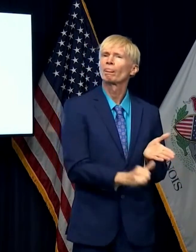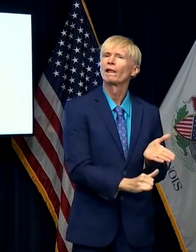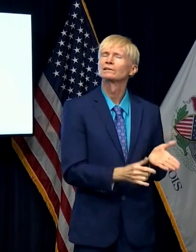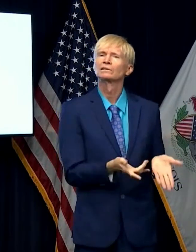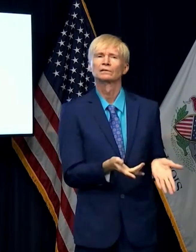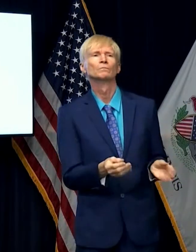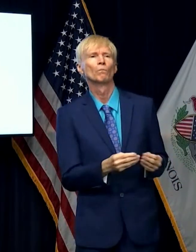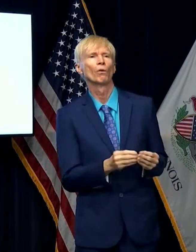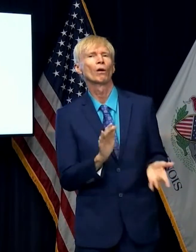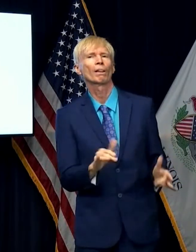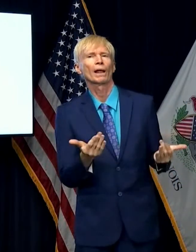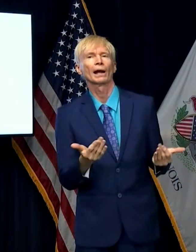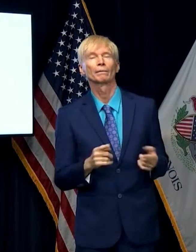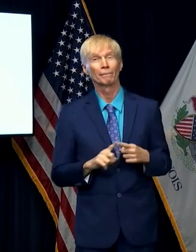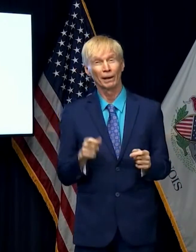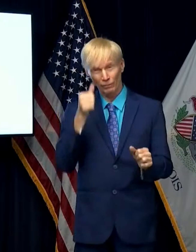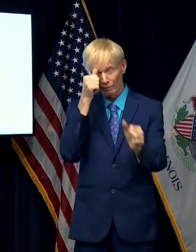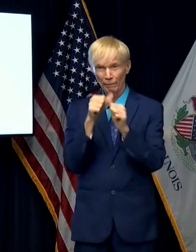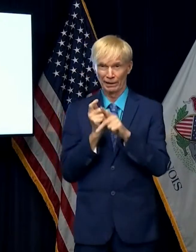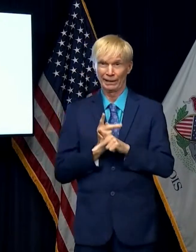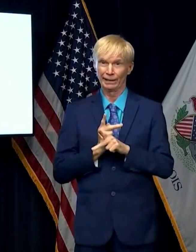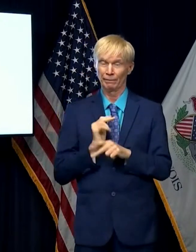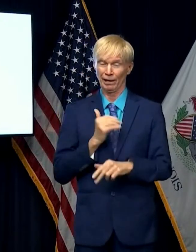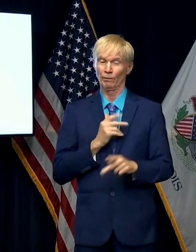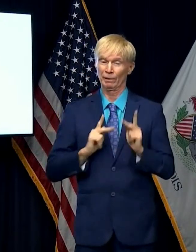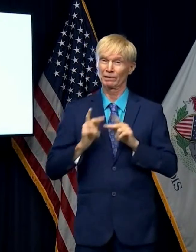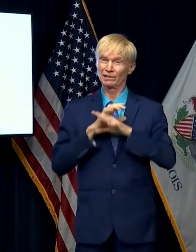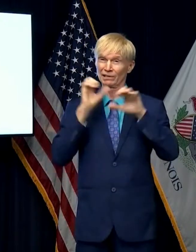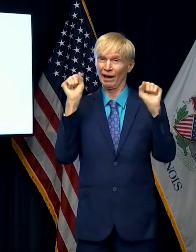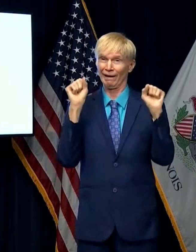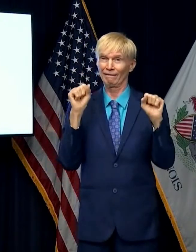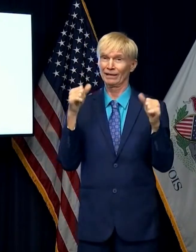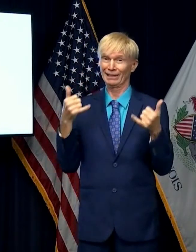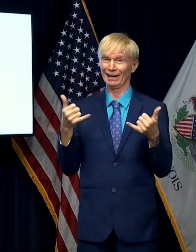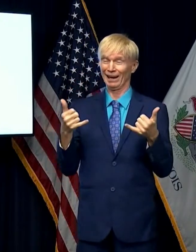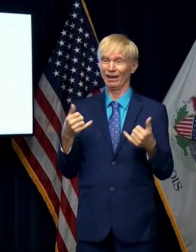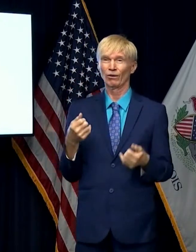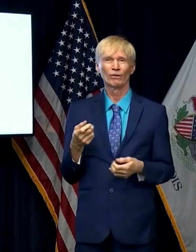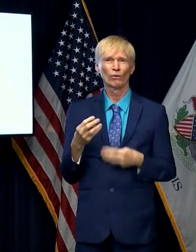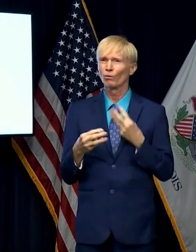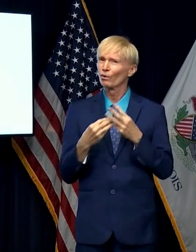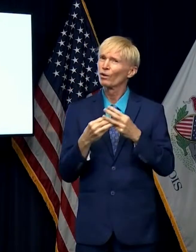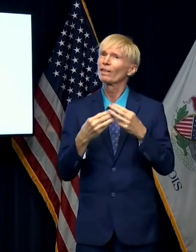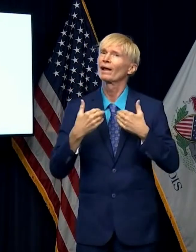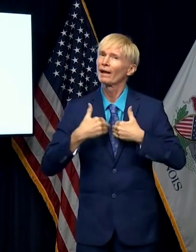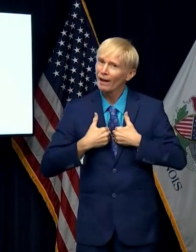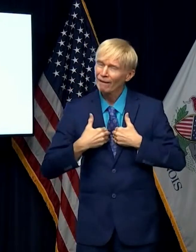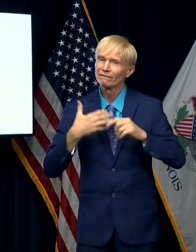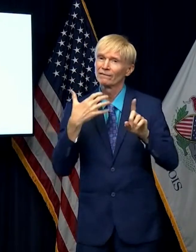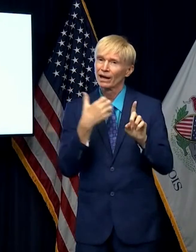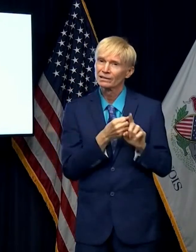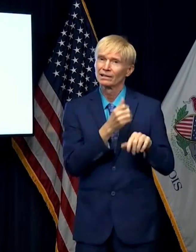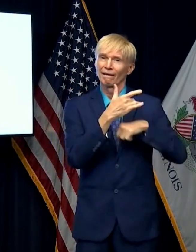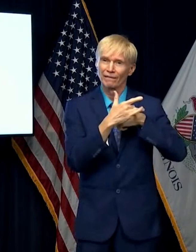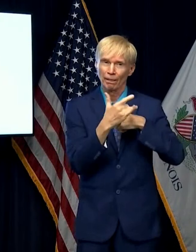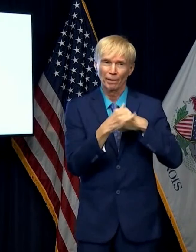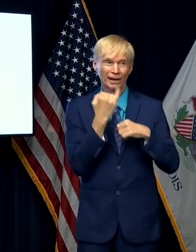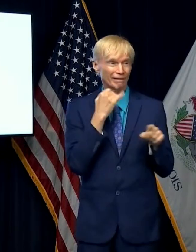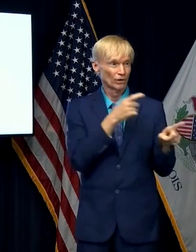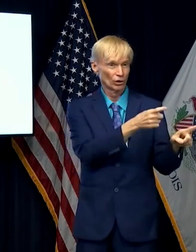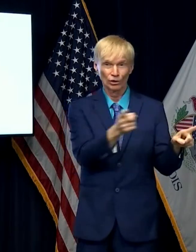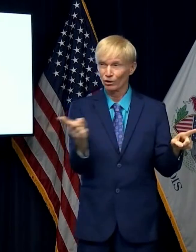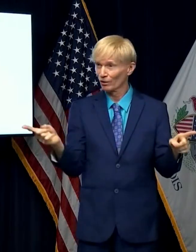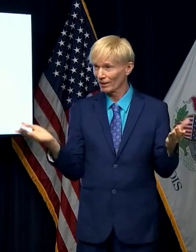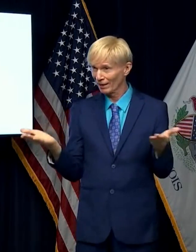safe. And again, I want to remind you, we live in a world where vaccines are readily available. Literally, if you are in this room and you haven't